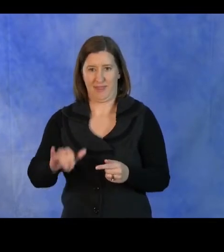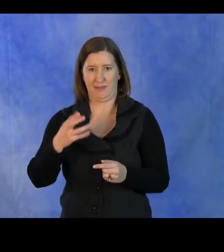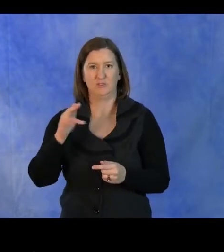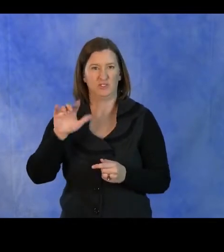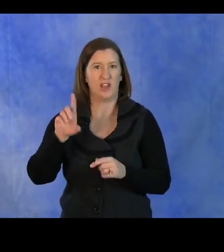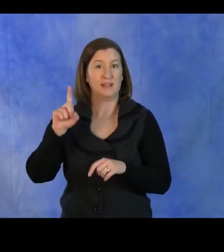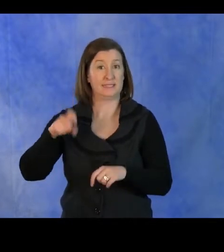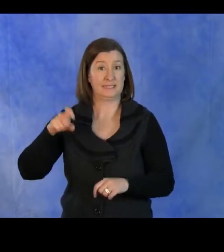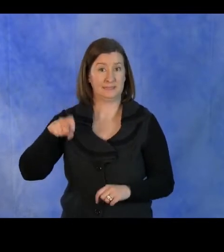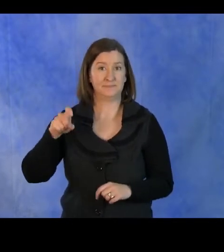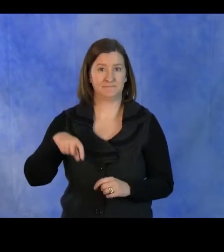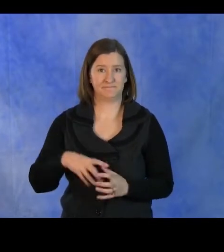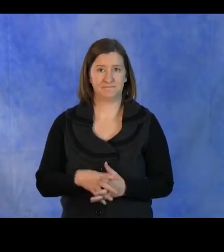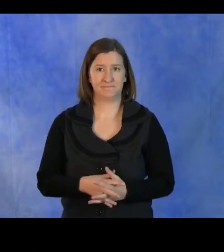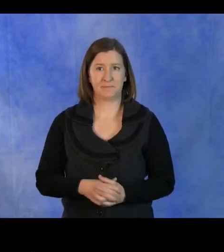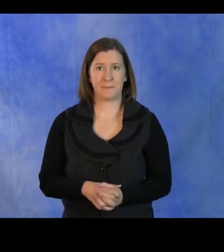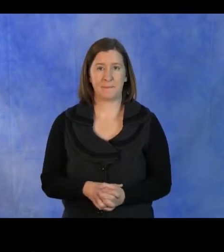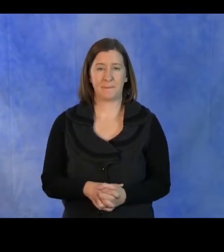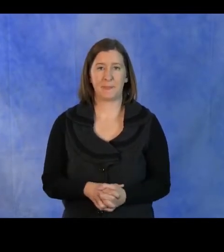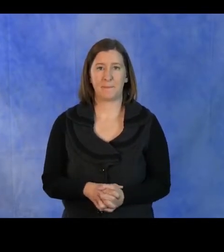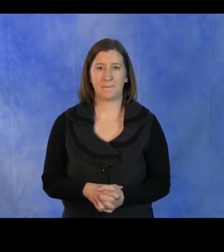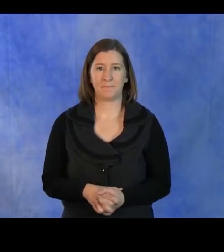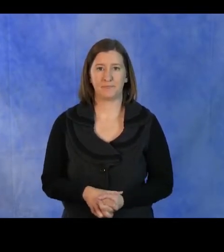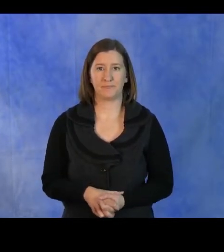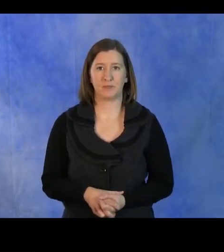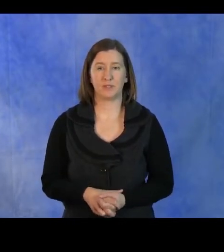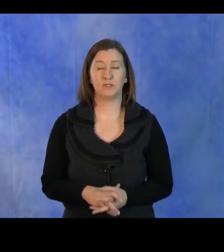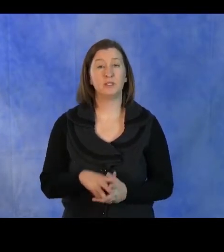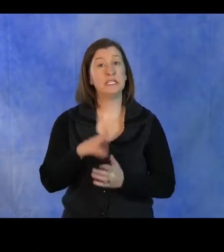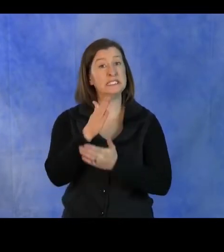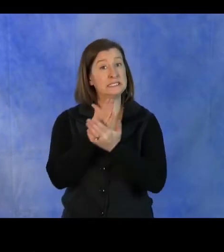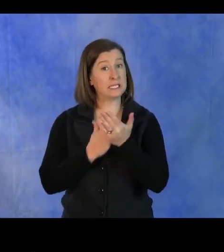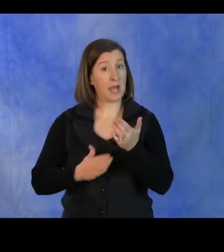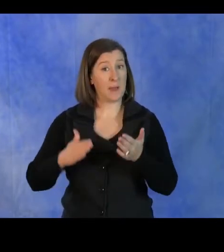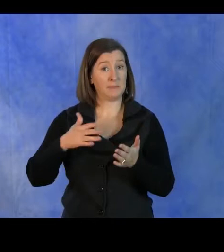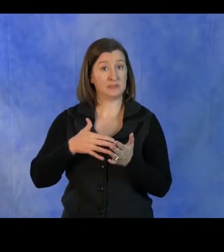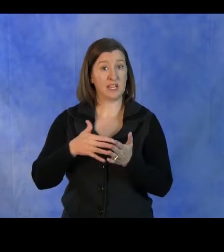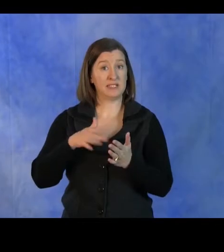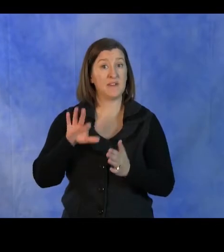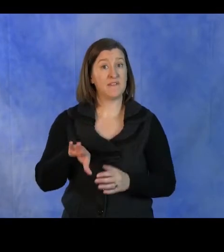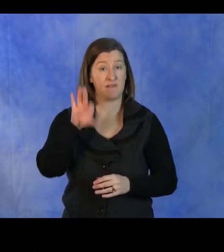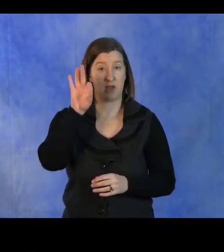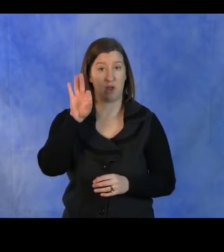The adult has to be sensitive to the child's needs.